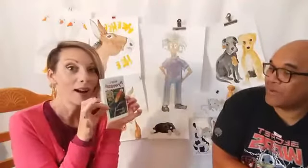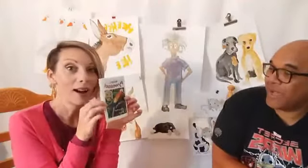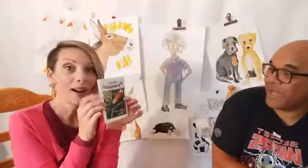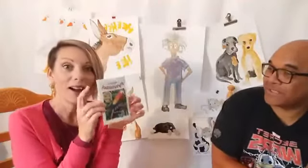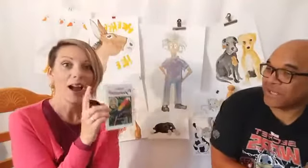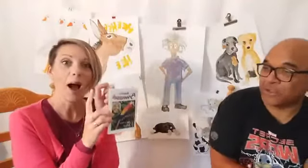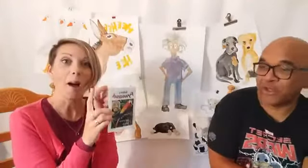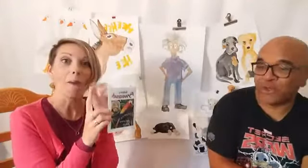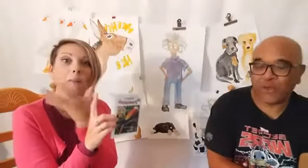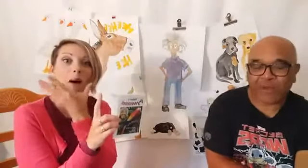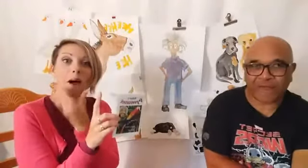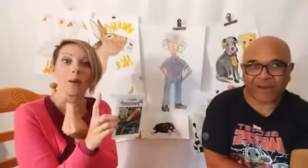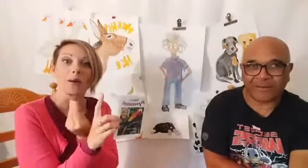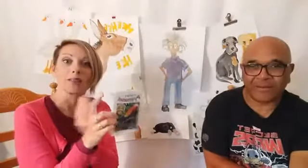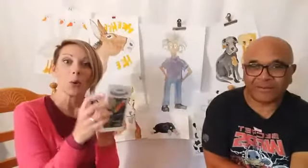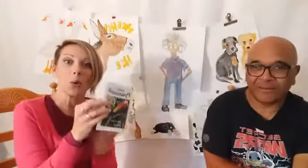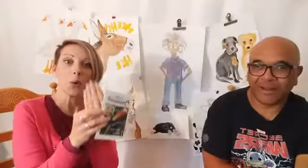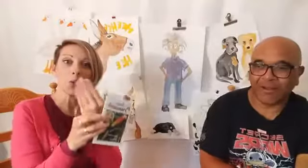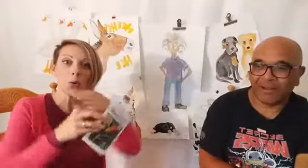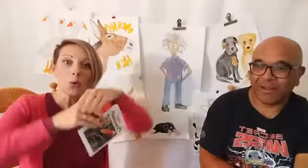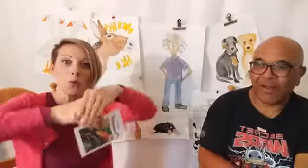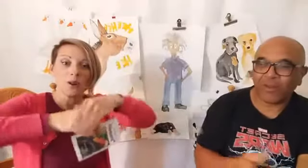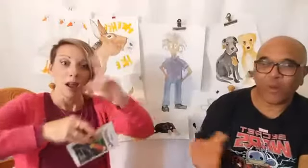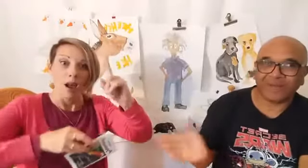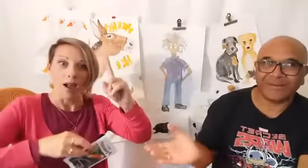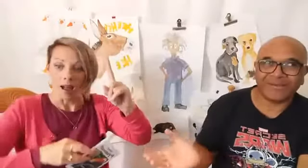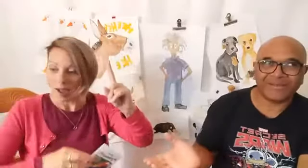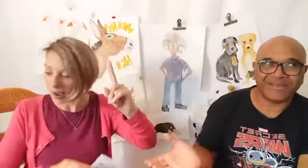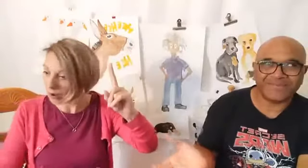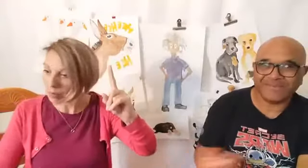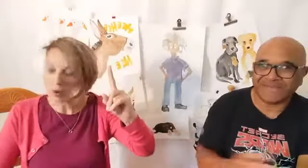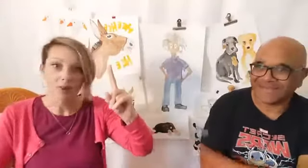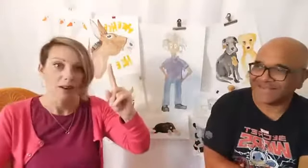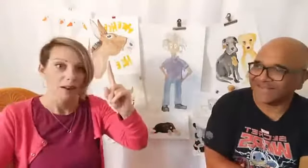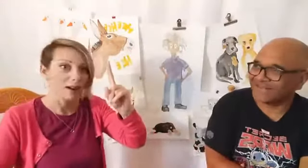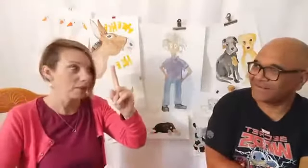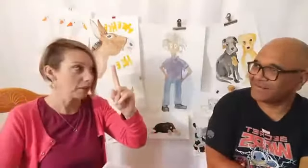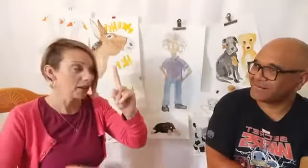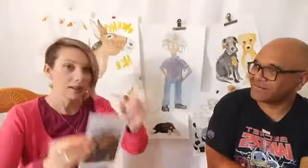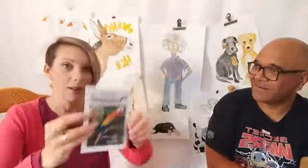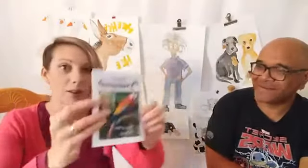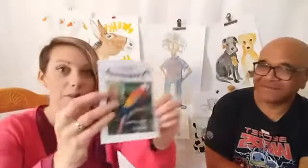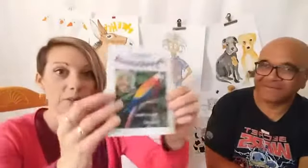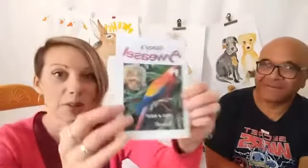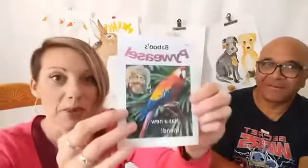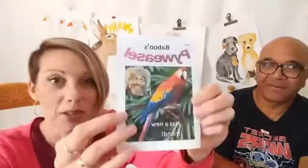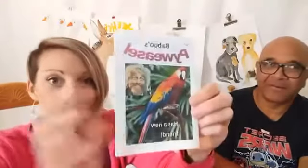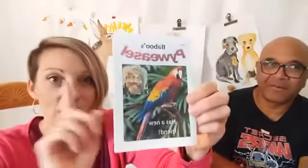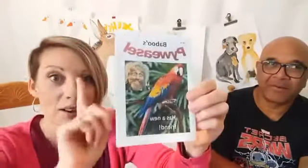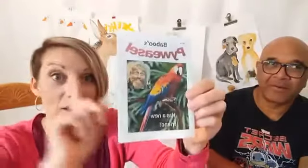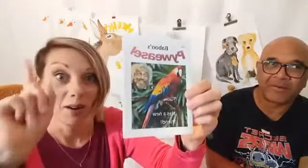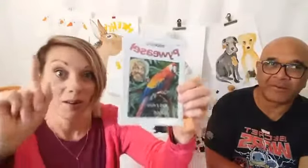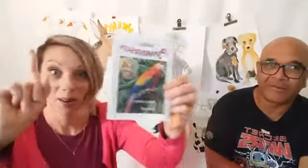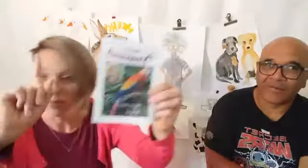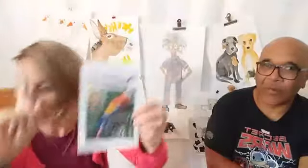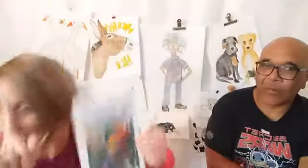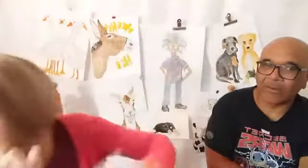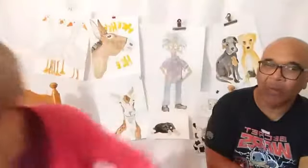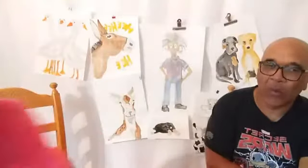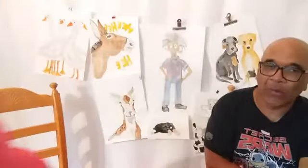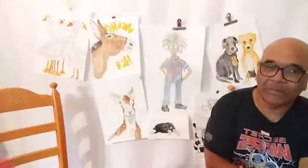Pyweasel has a new friend. I wonder who it could be. Hang on a minute. Have a look at the picture. Oh, I've